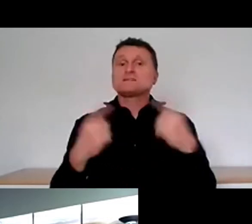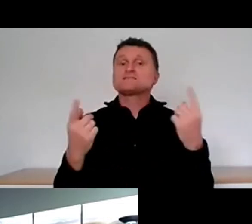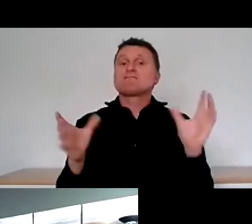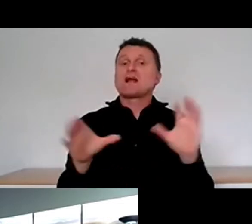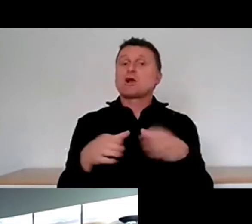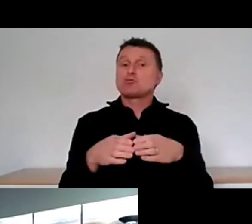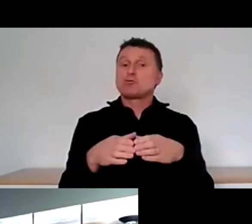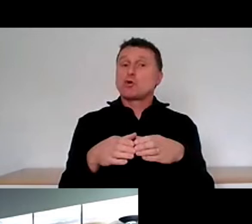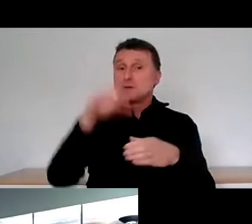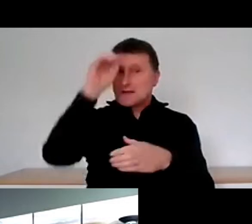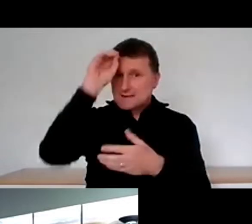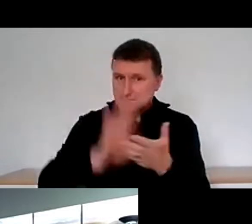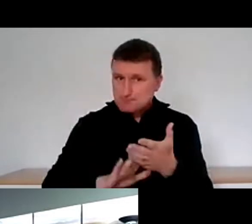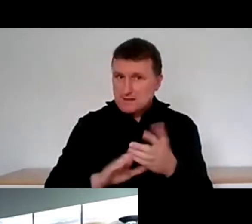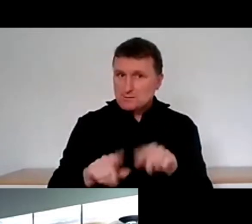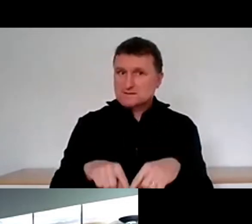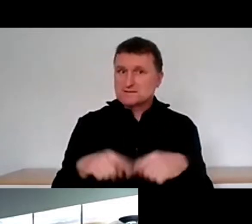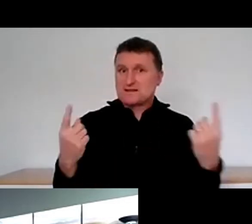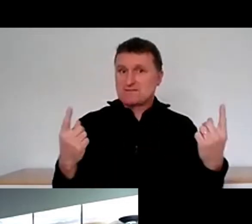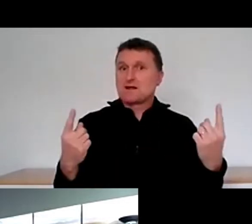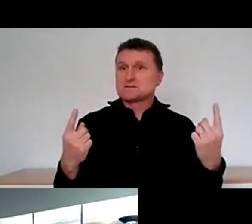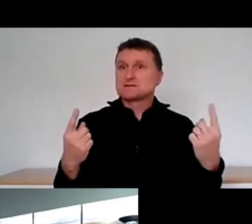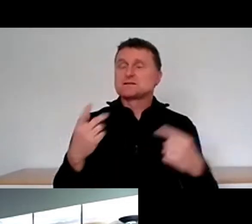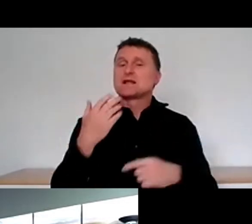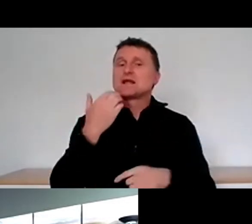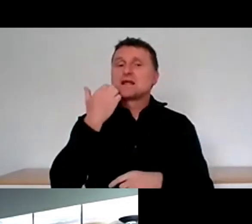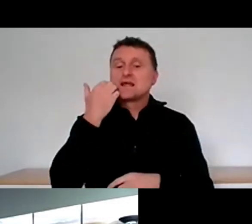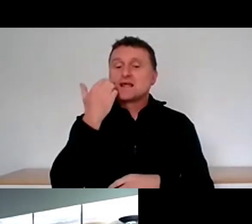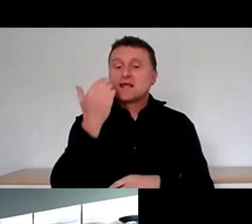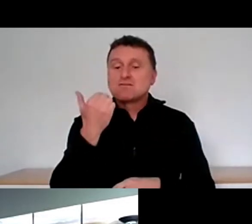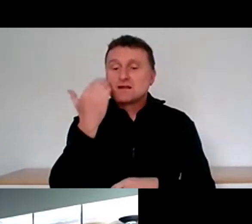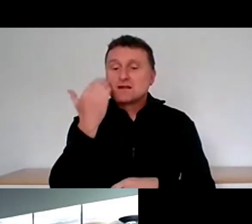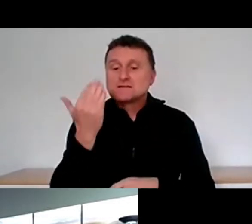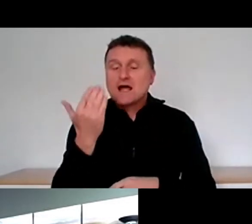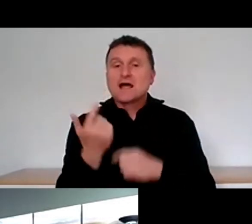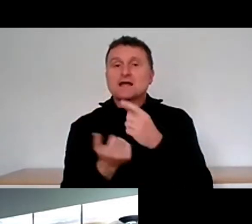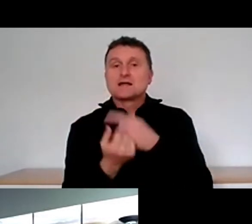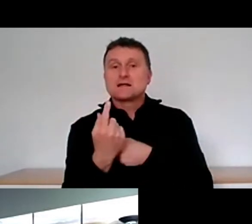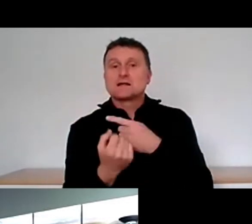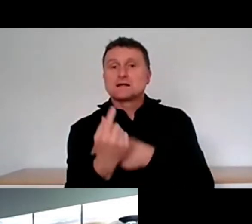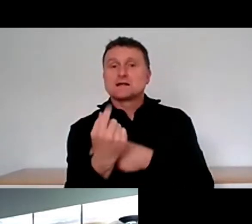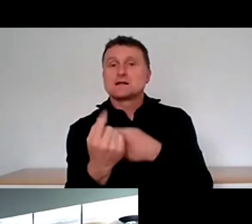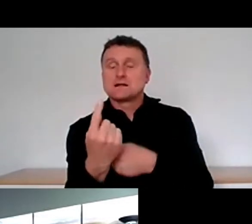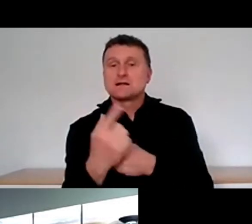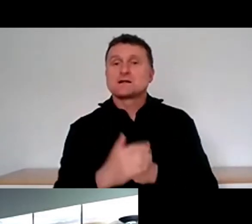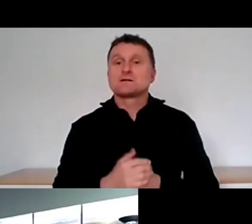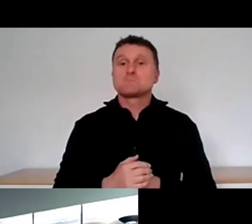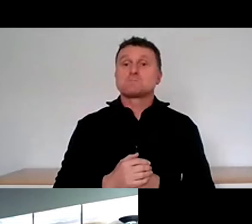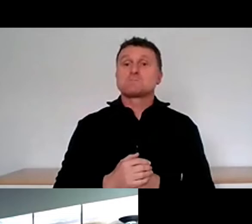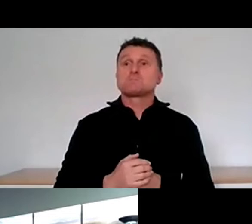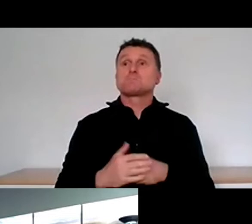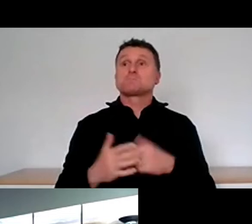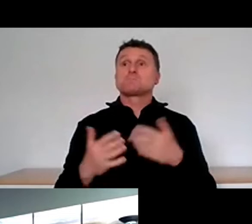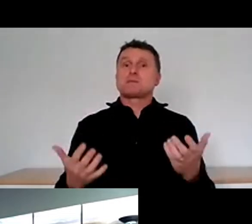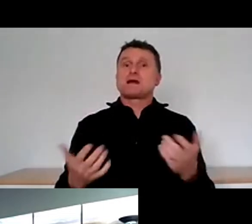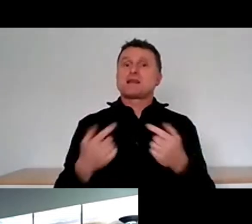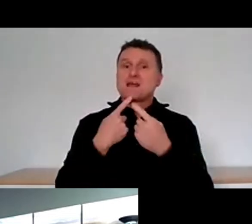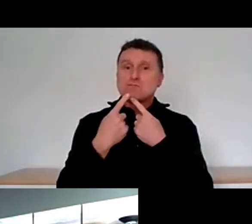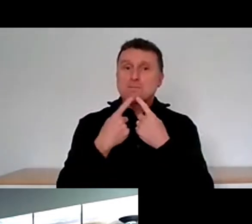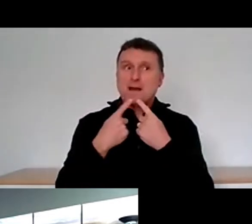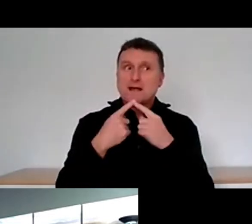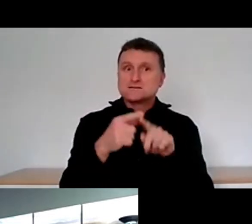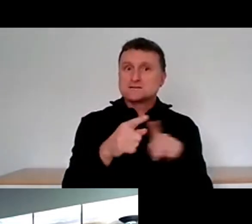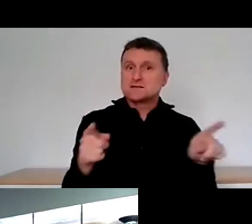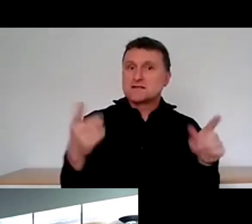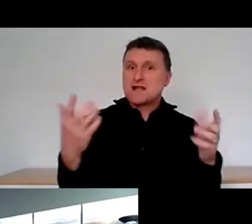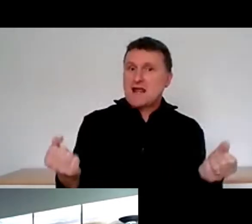day. And there's no place to gather this information and then to have a response to